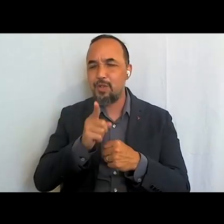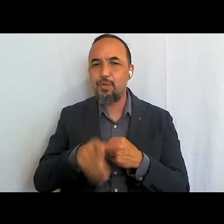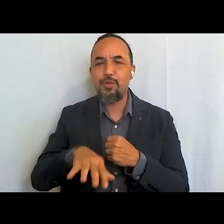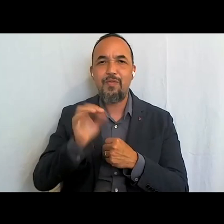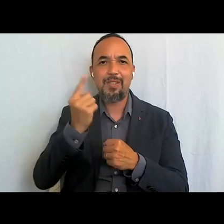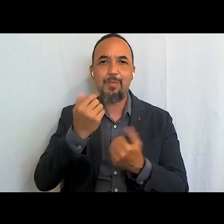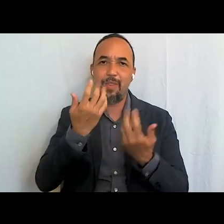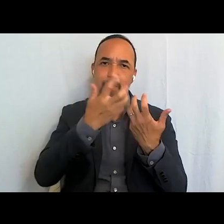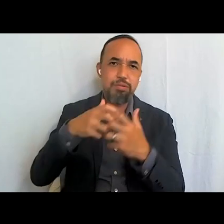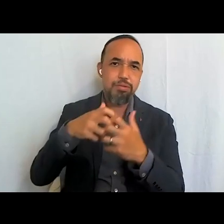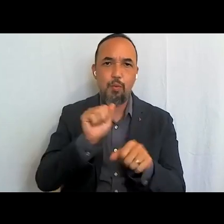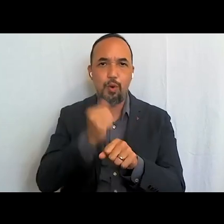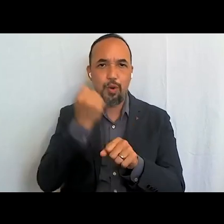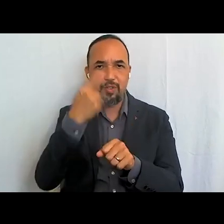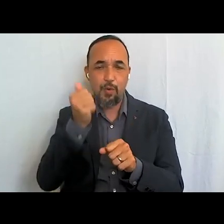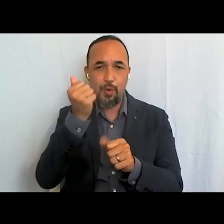together, okay?